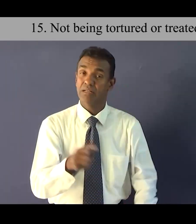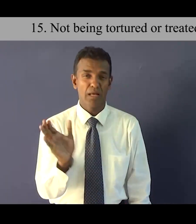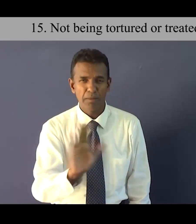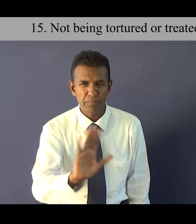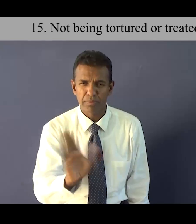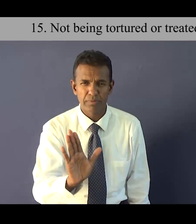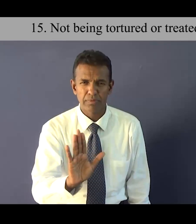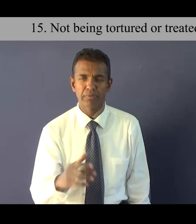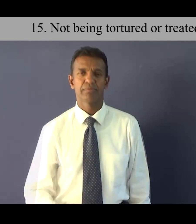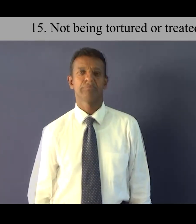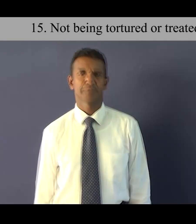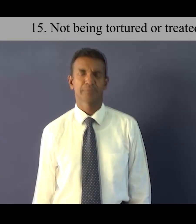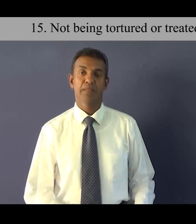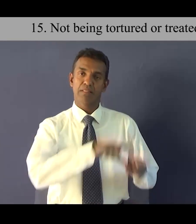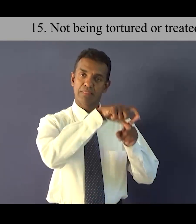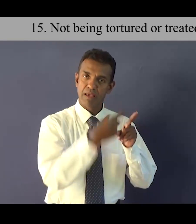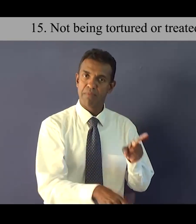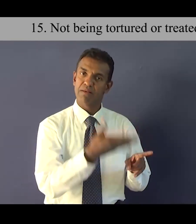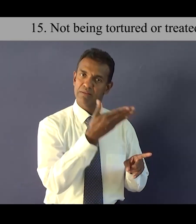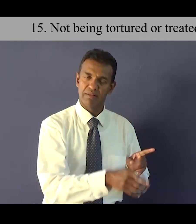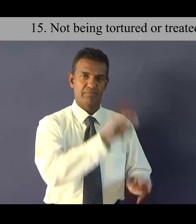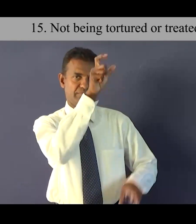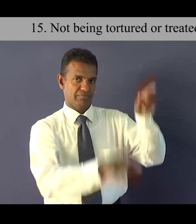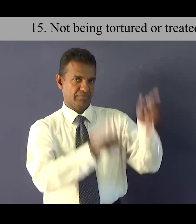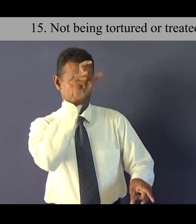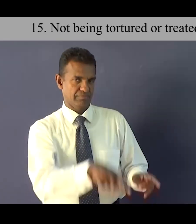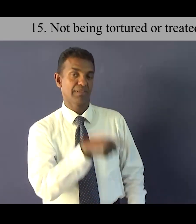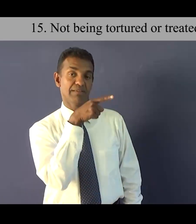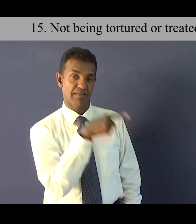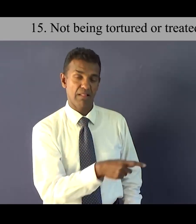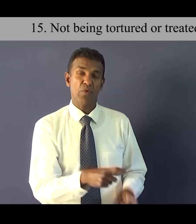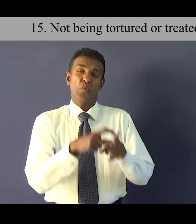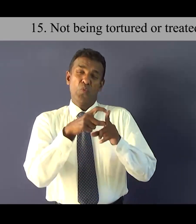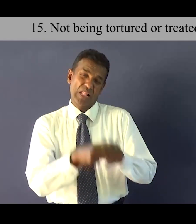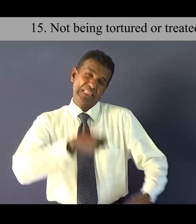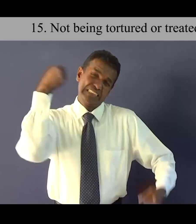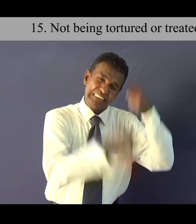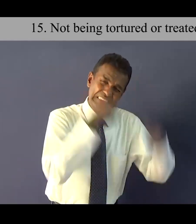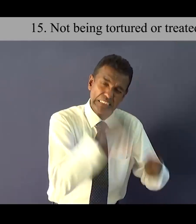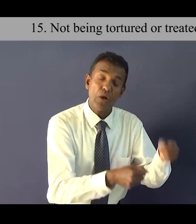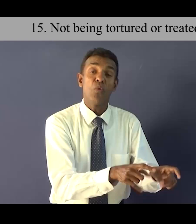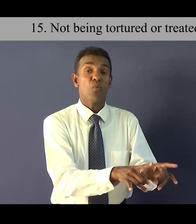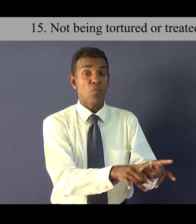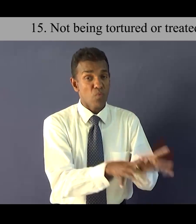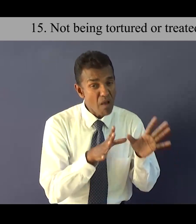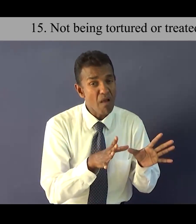Disabled people must not be treated cruelly or tortured. Disabled